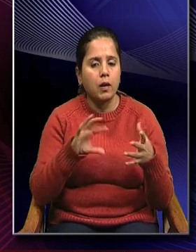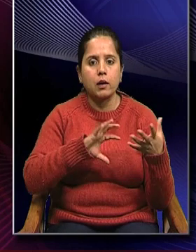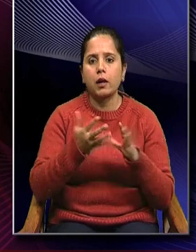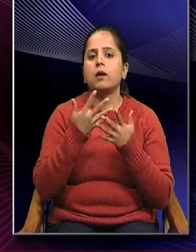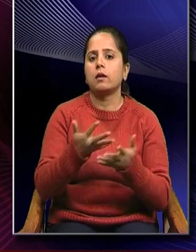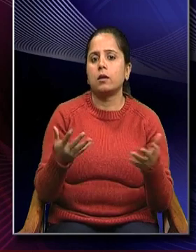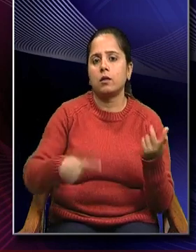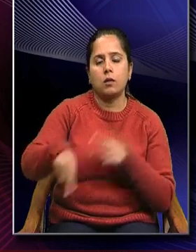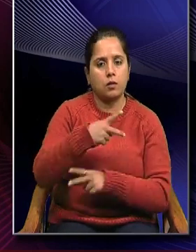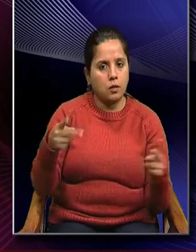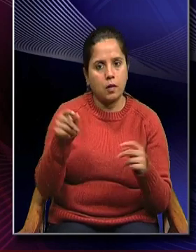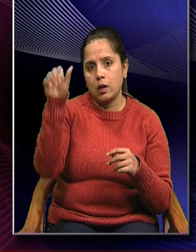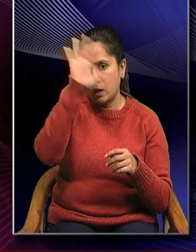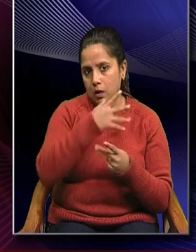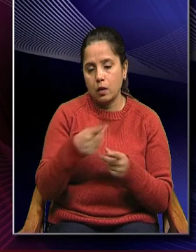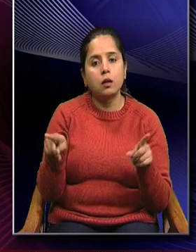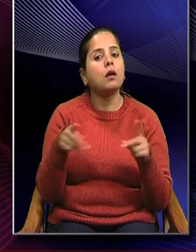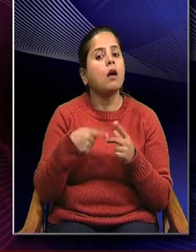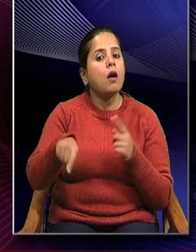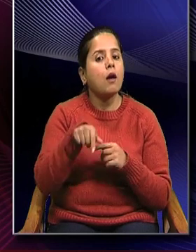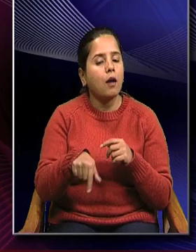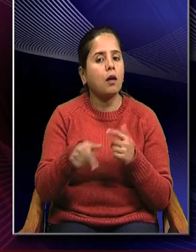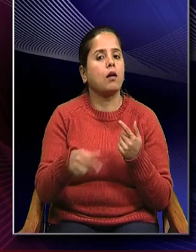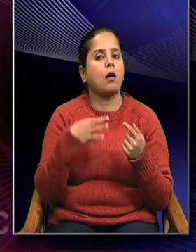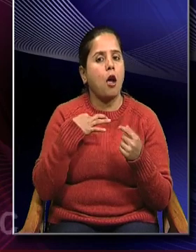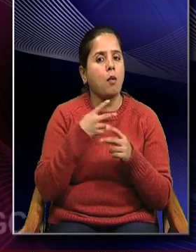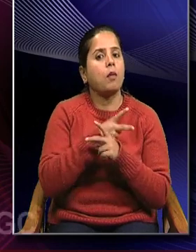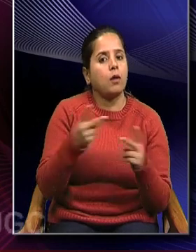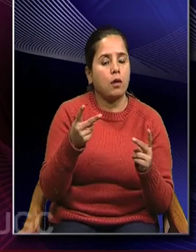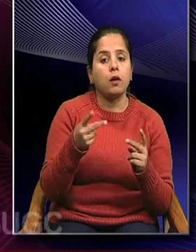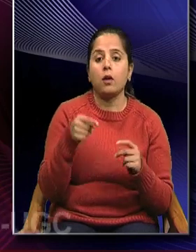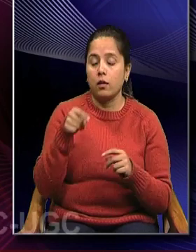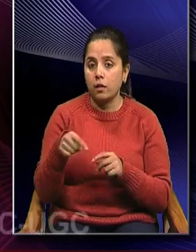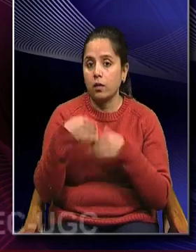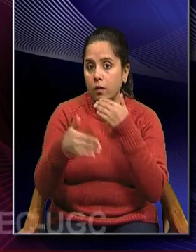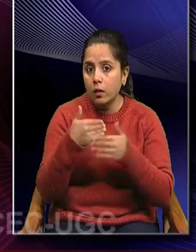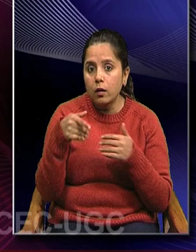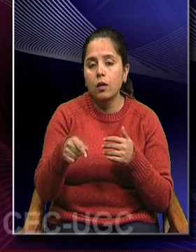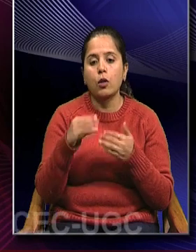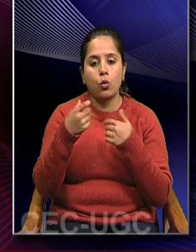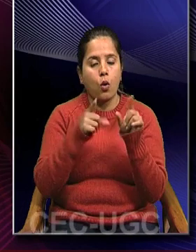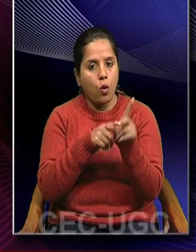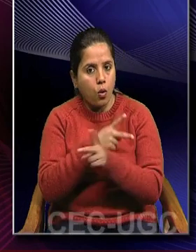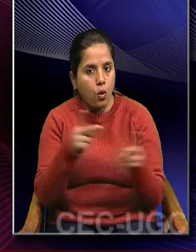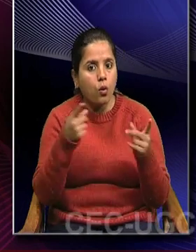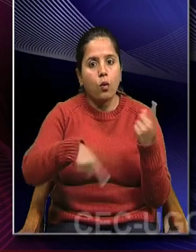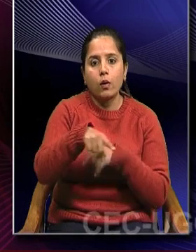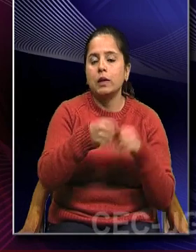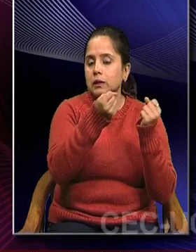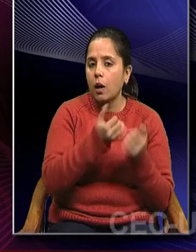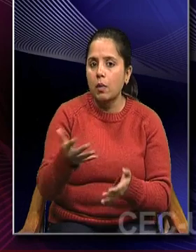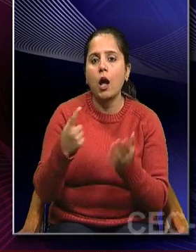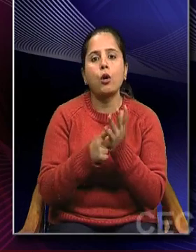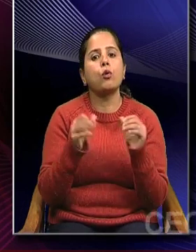which happens in the case of India as well, especially the textiles, and how the colonies, they had to become the suppliers of raw